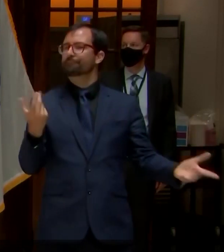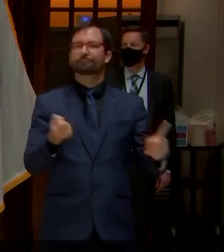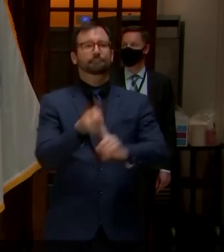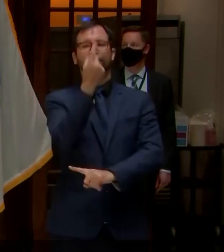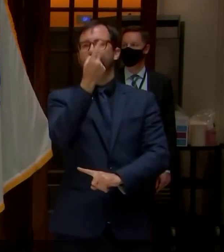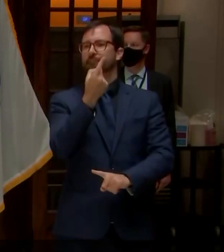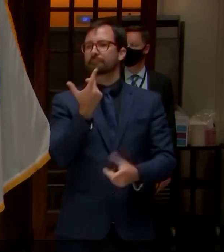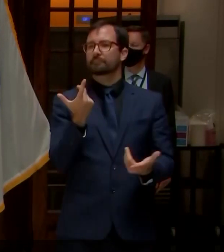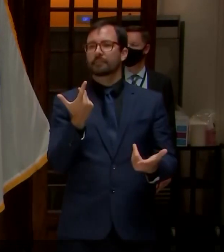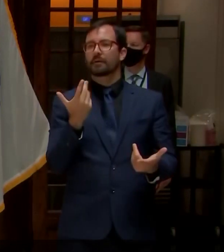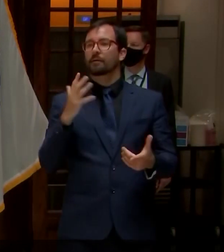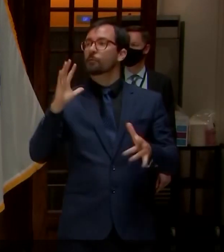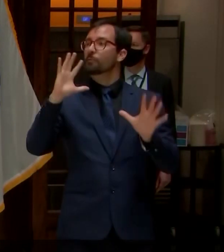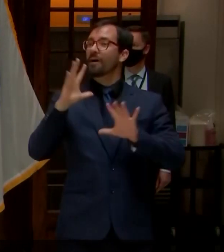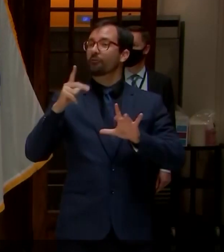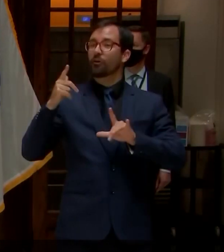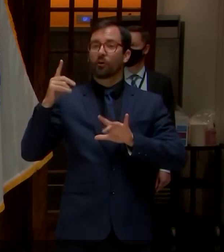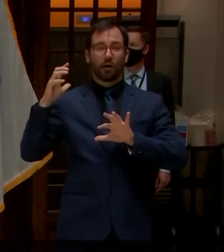45 minutes,